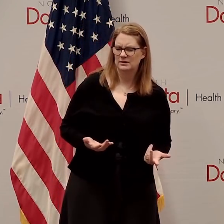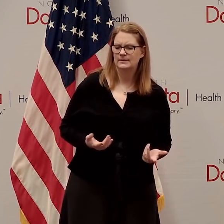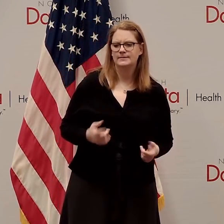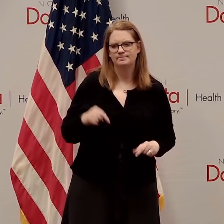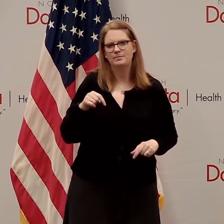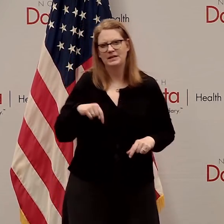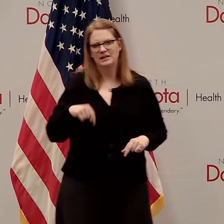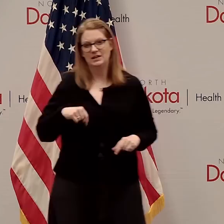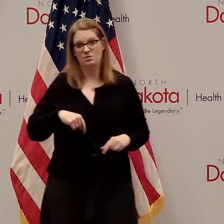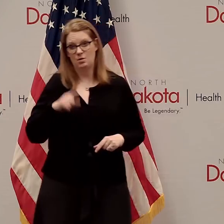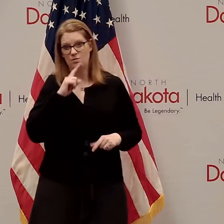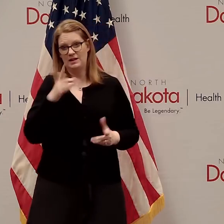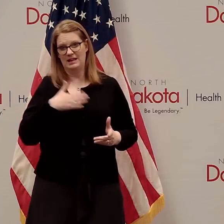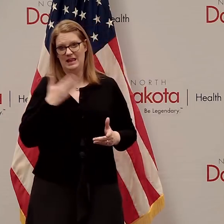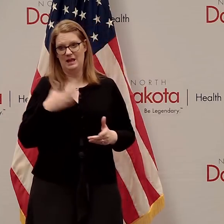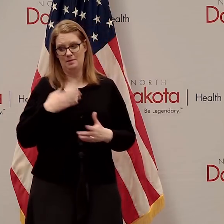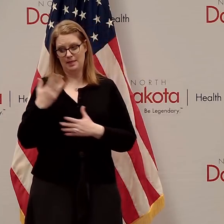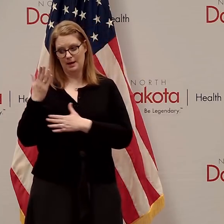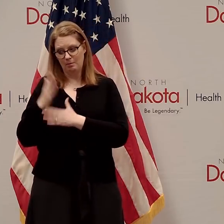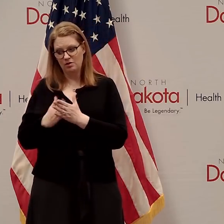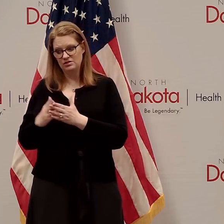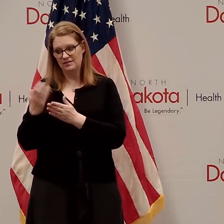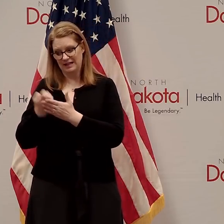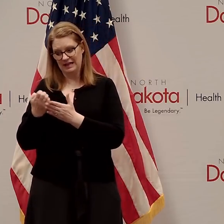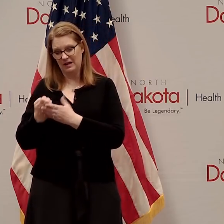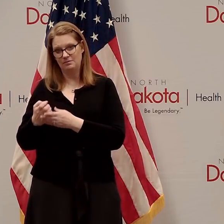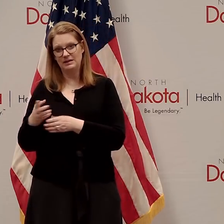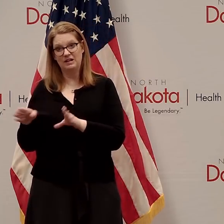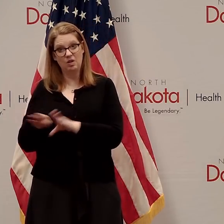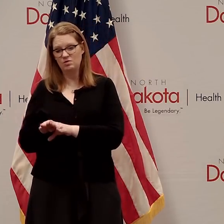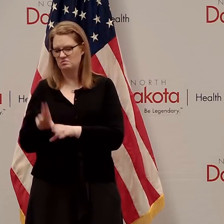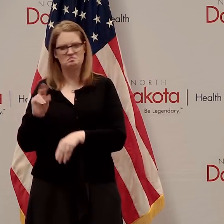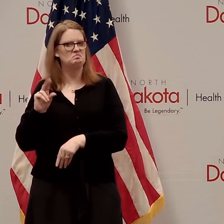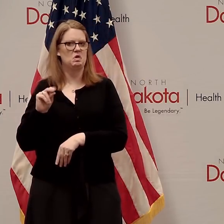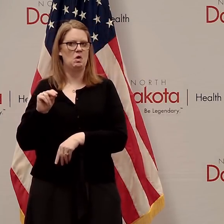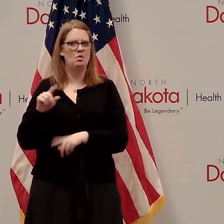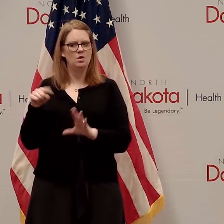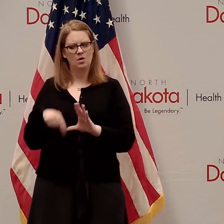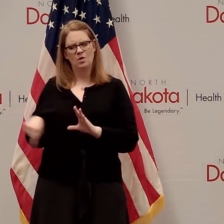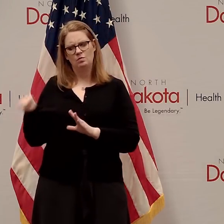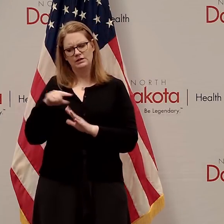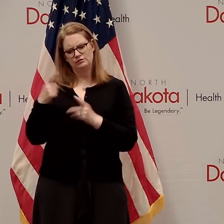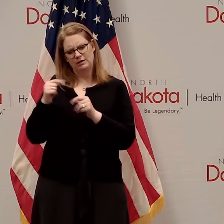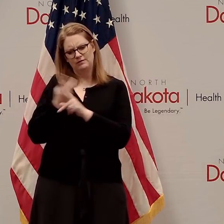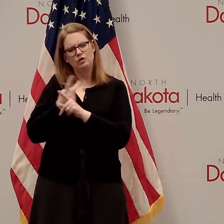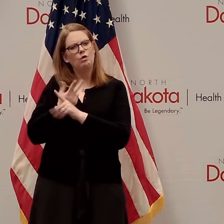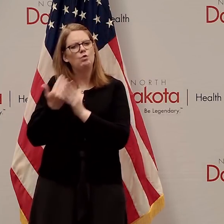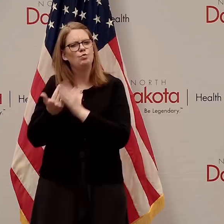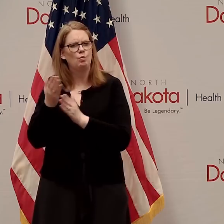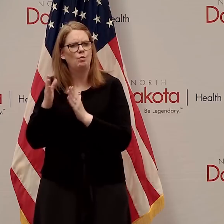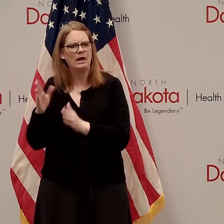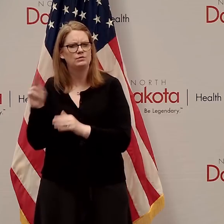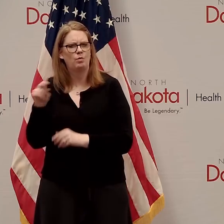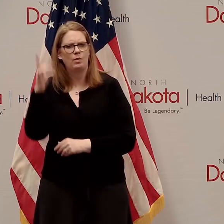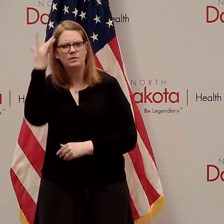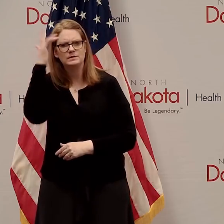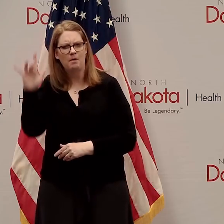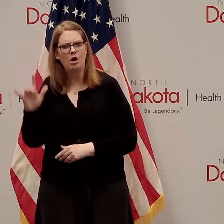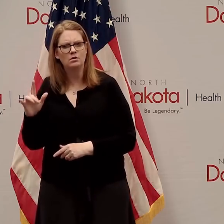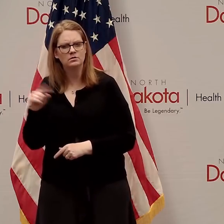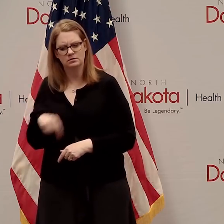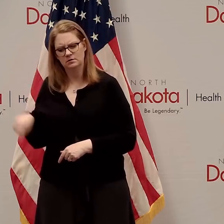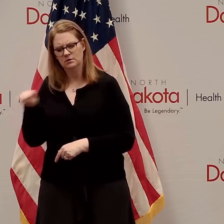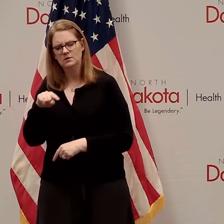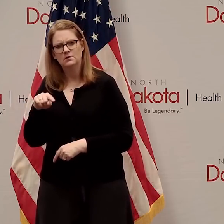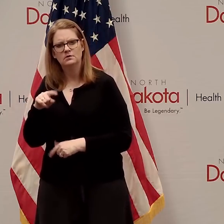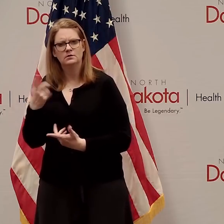our economy never closed. It just kept running along in a North Dakota smart way. But for all along,